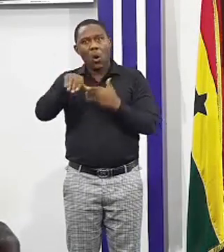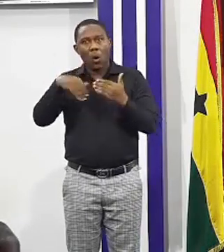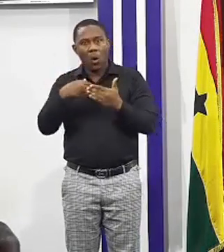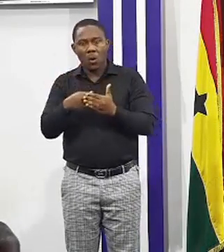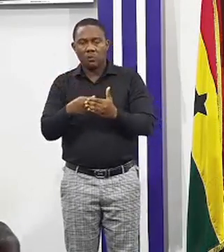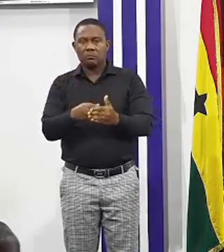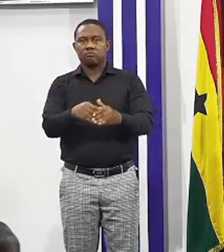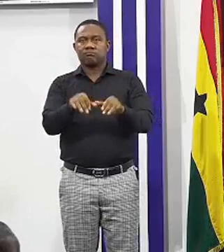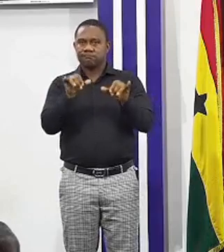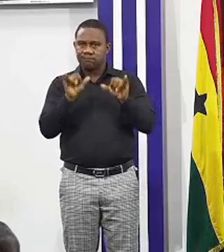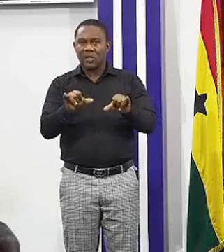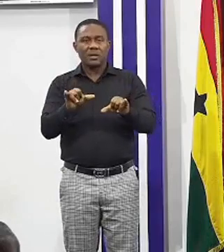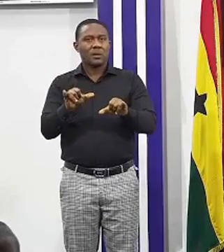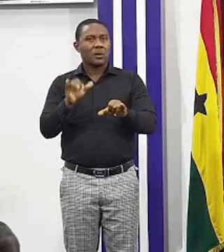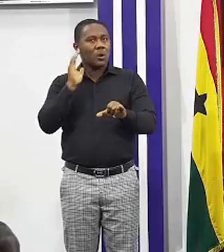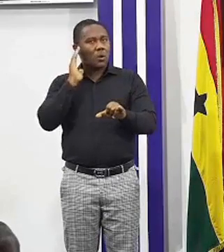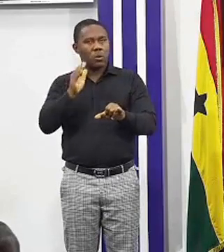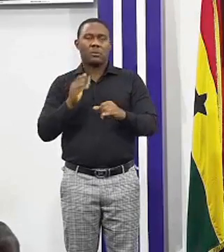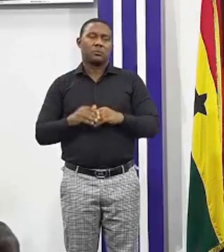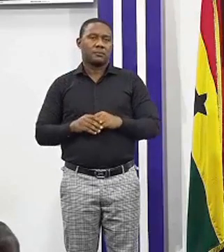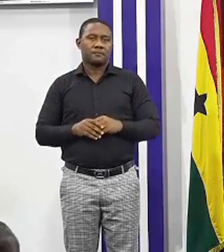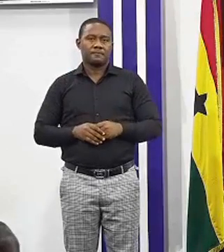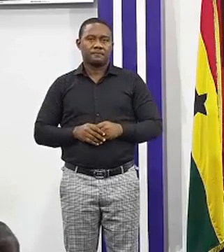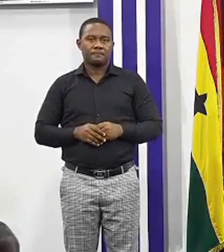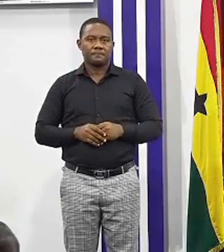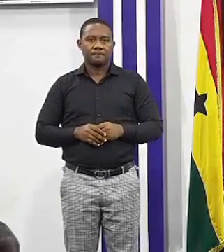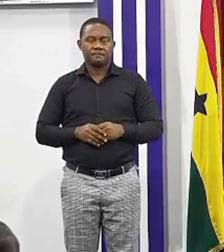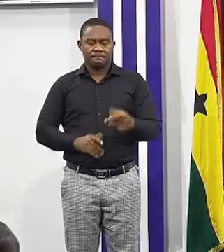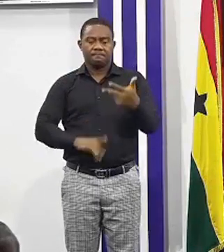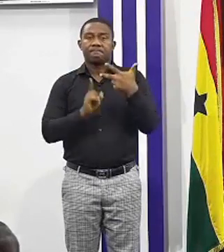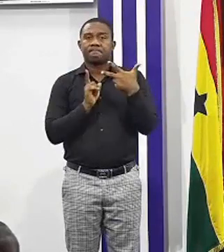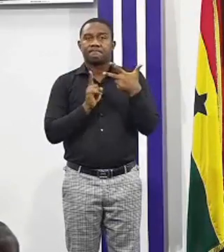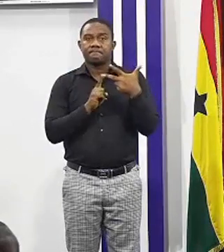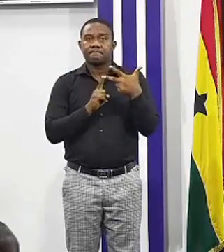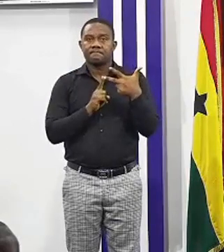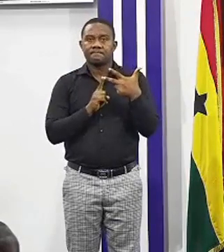one has not been reduced. Item number 3,